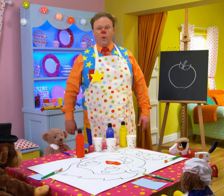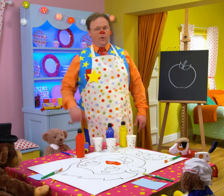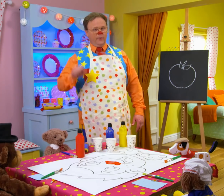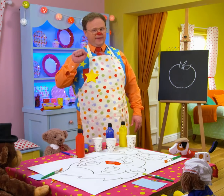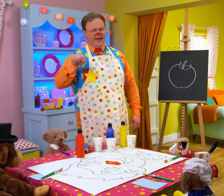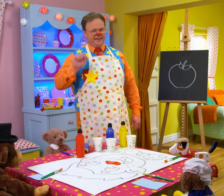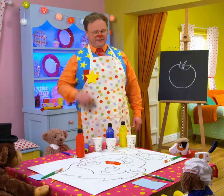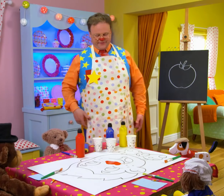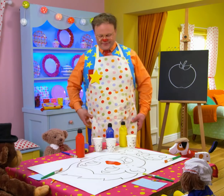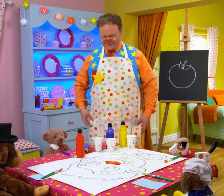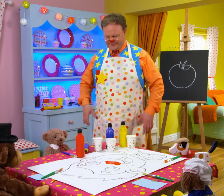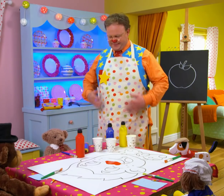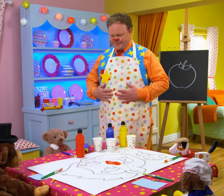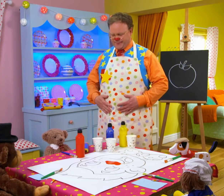Oh, yes, of course.